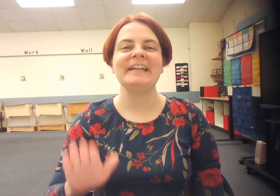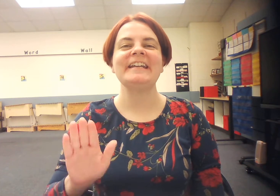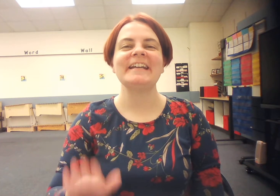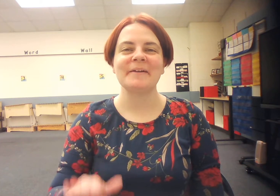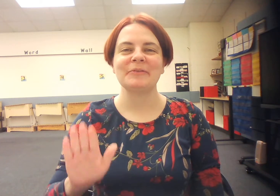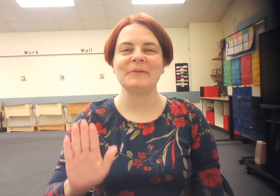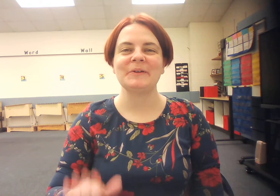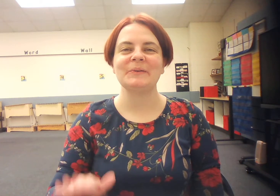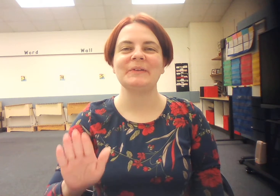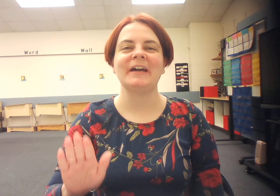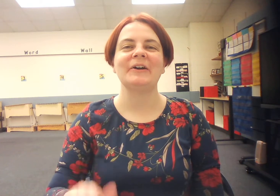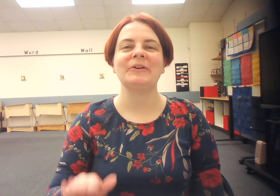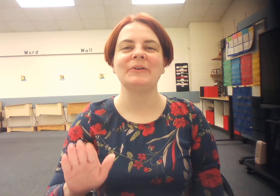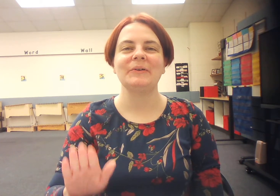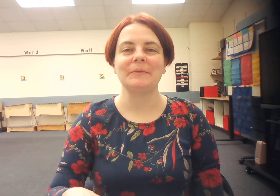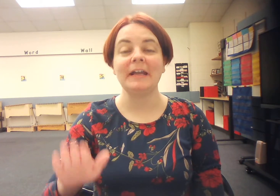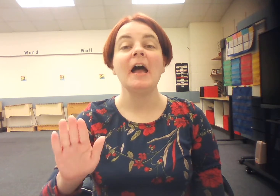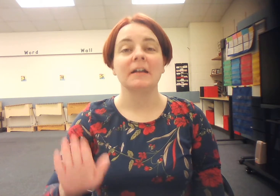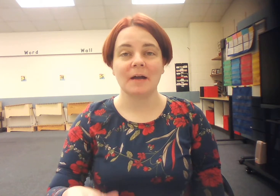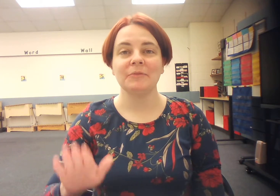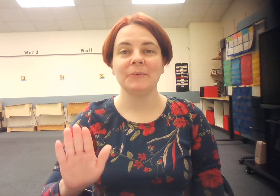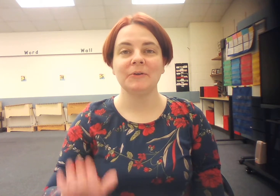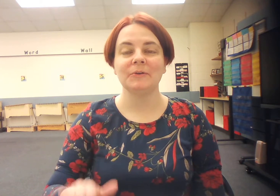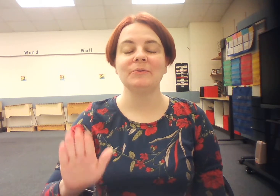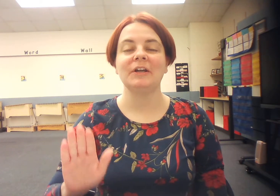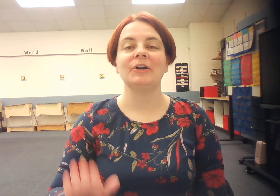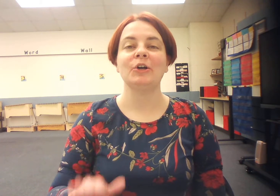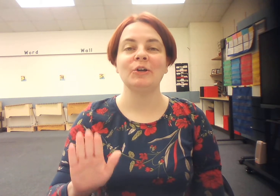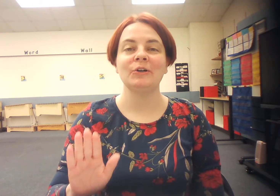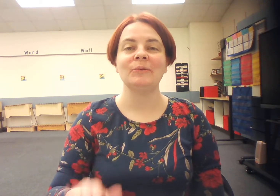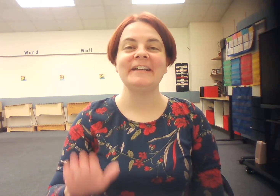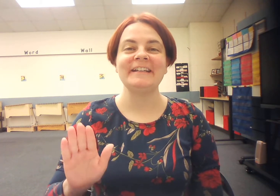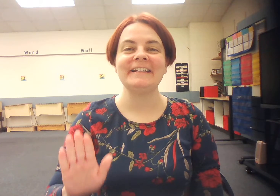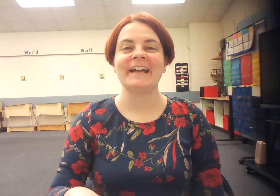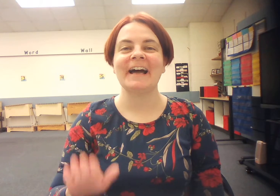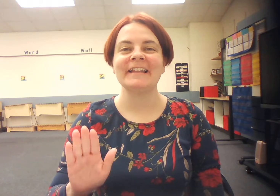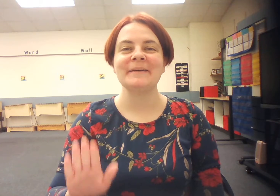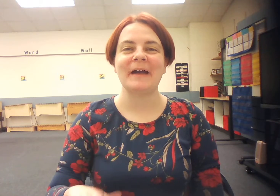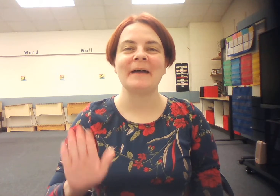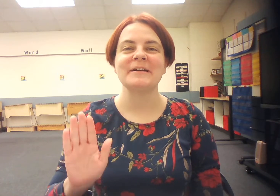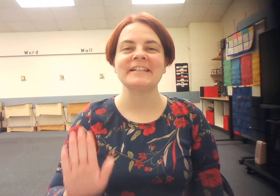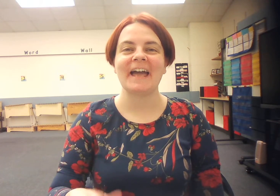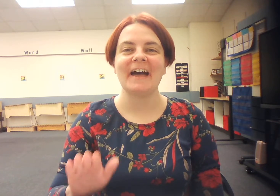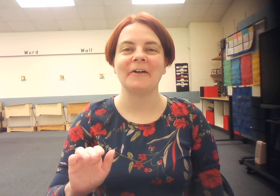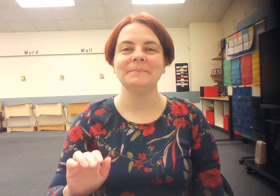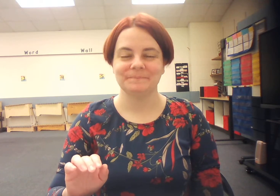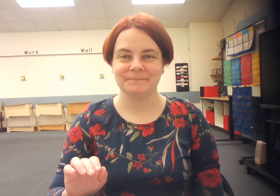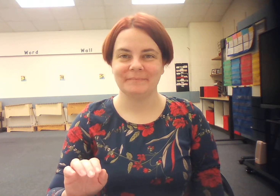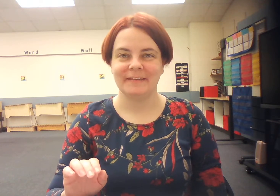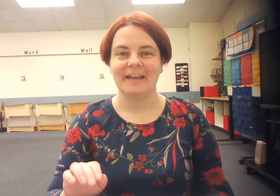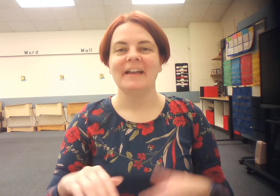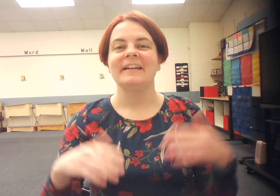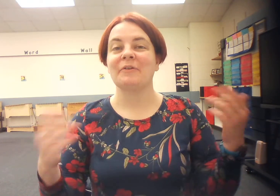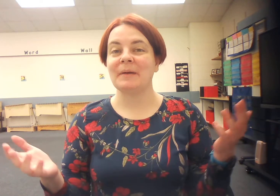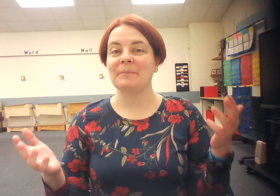come through no hurry come through no hurry Alabama gal now remember